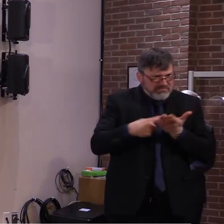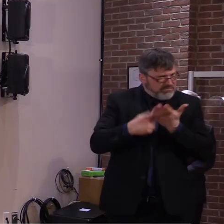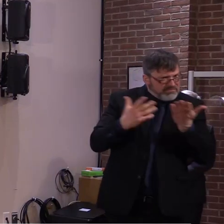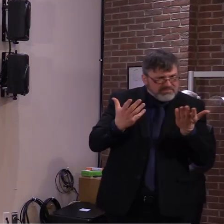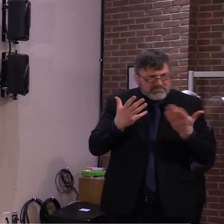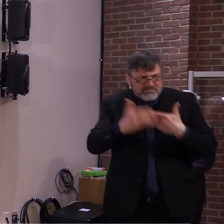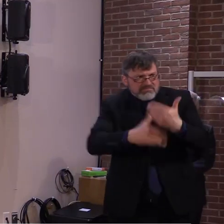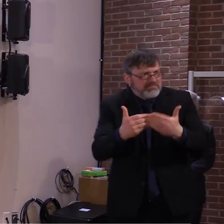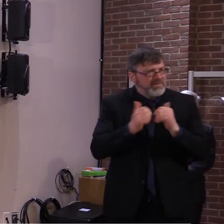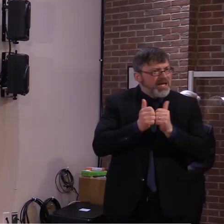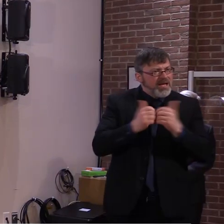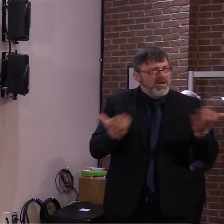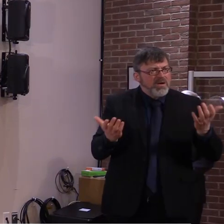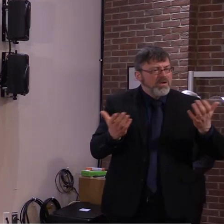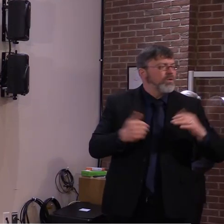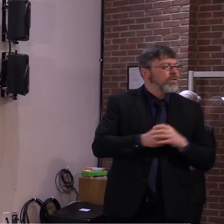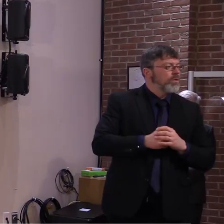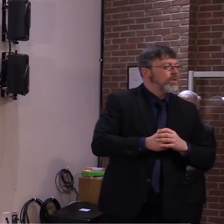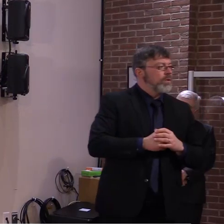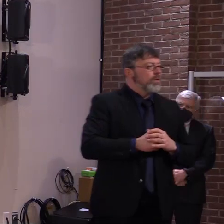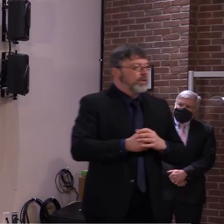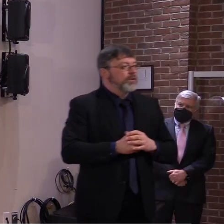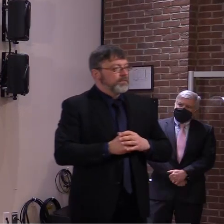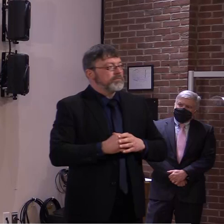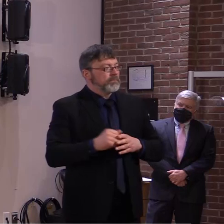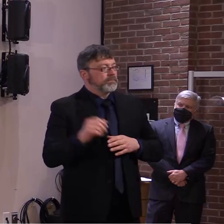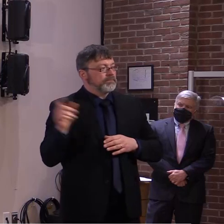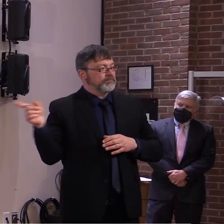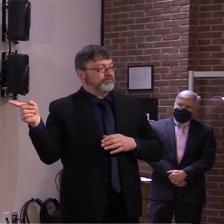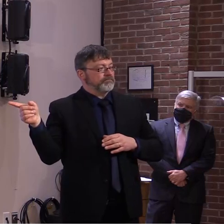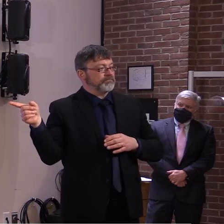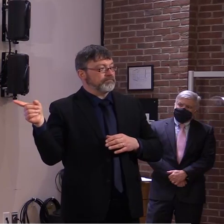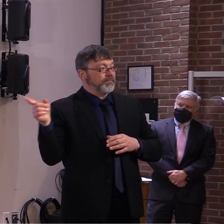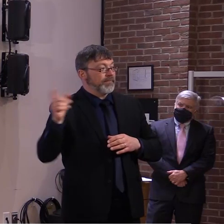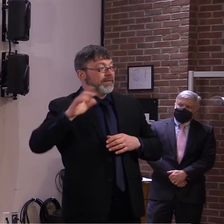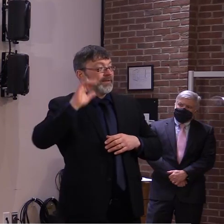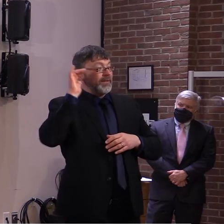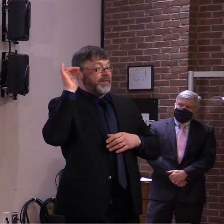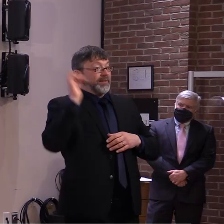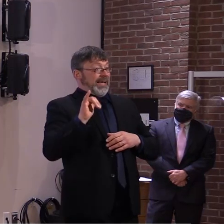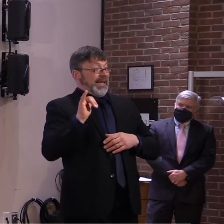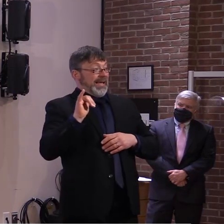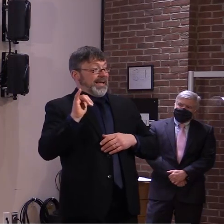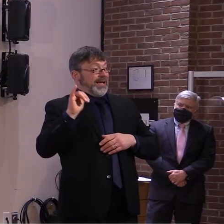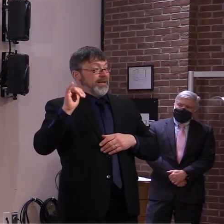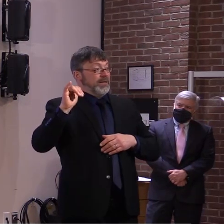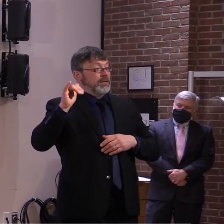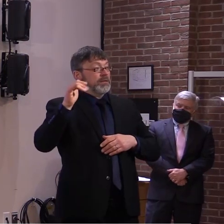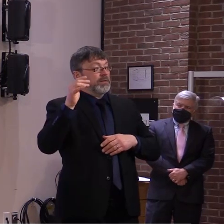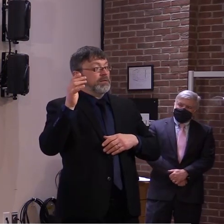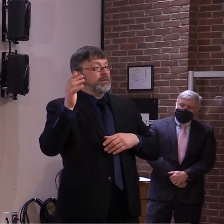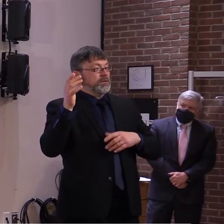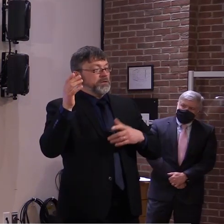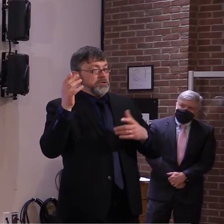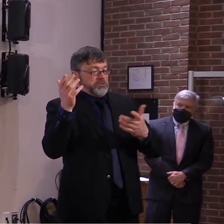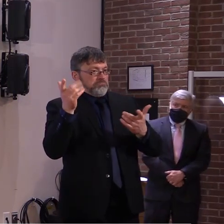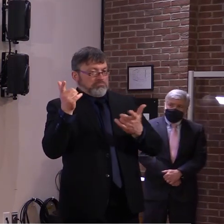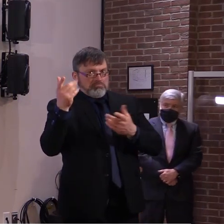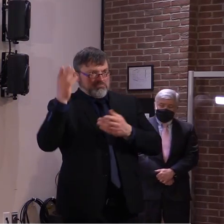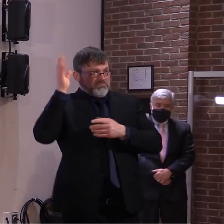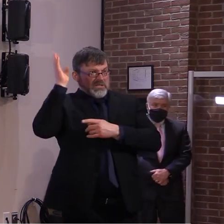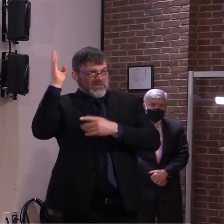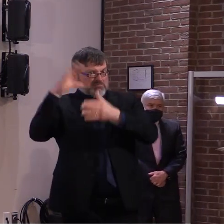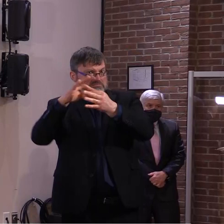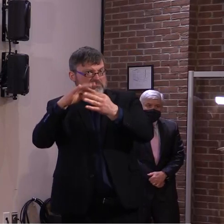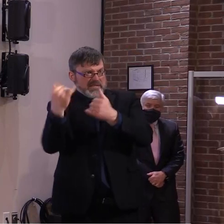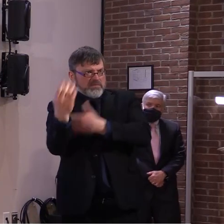realize she was having a press conference this morning, so I was just updated, briefed before I came down. So I don't have all the